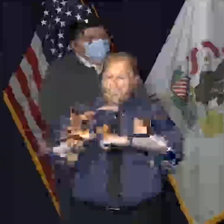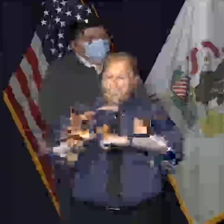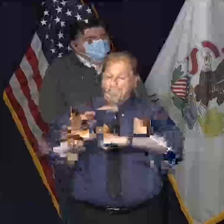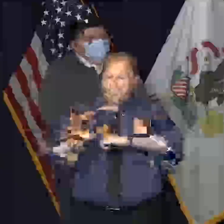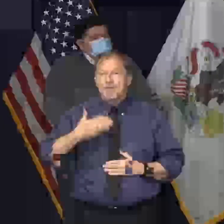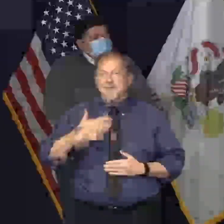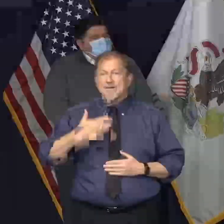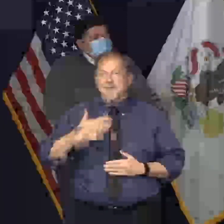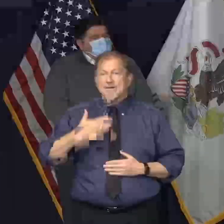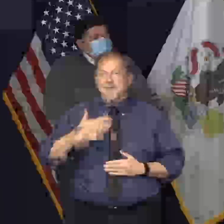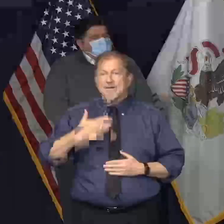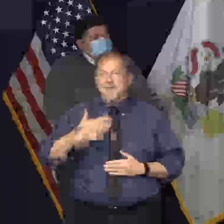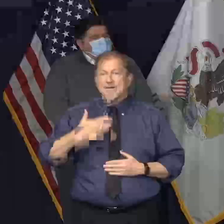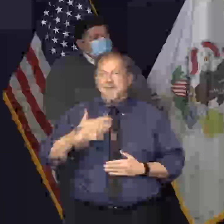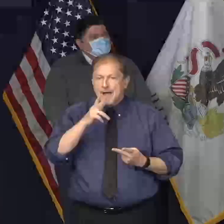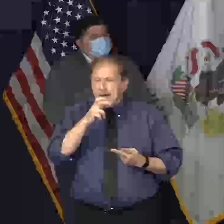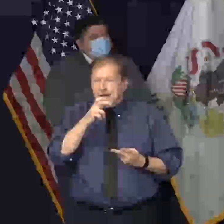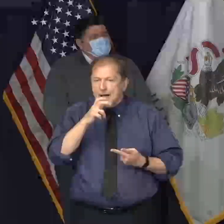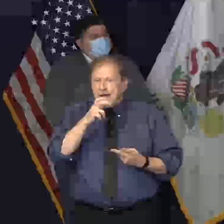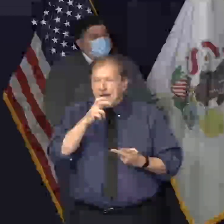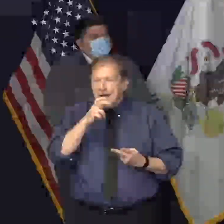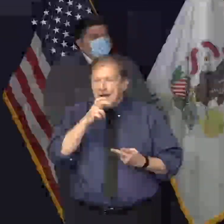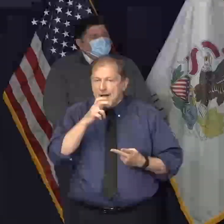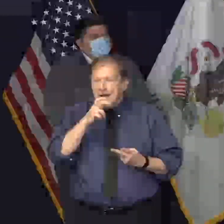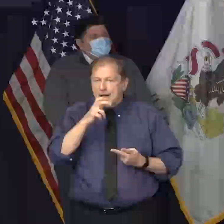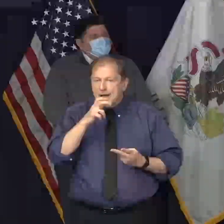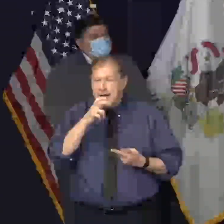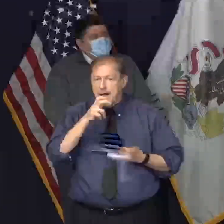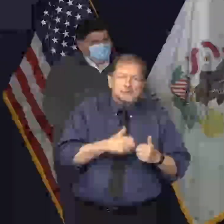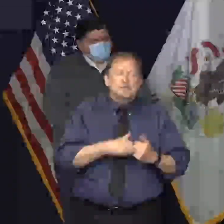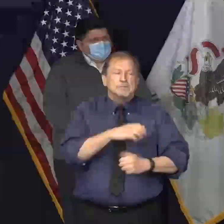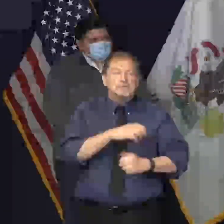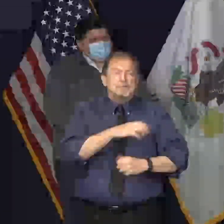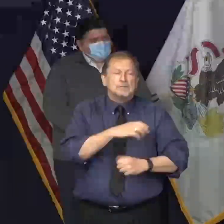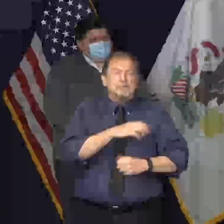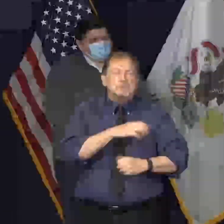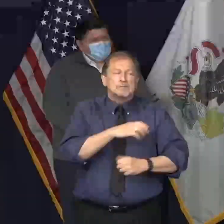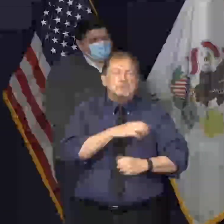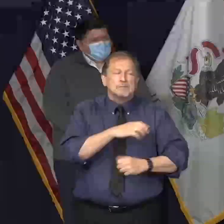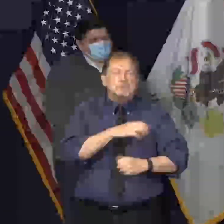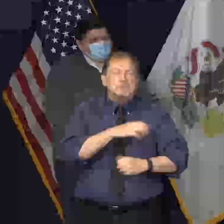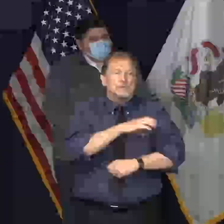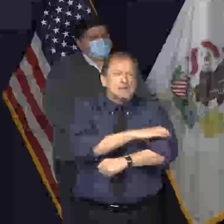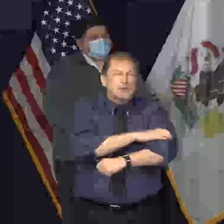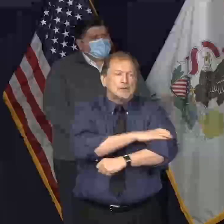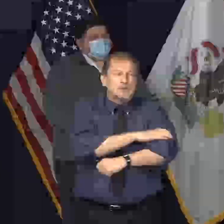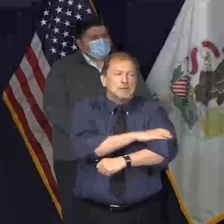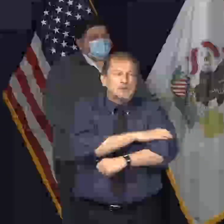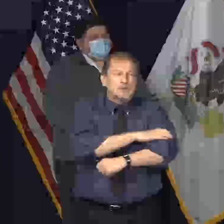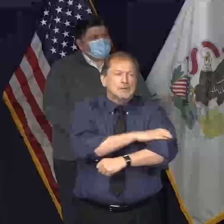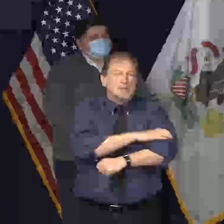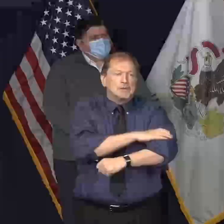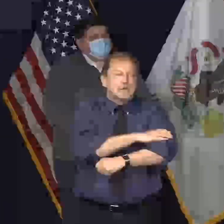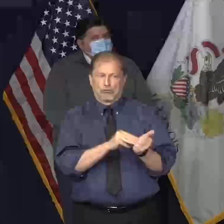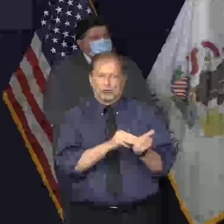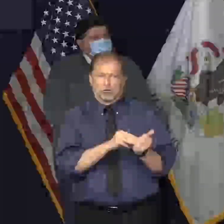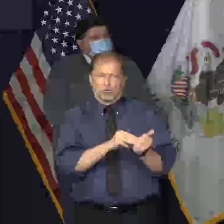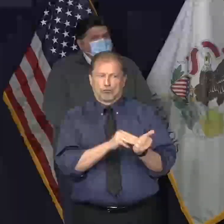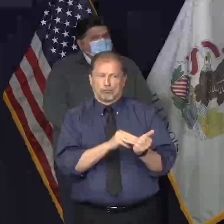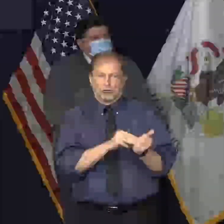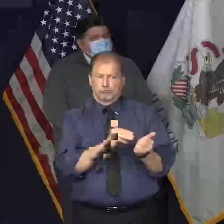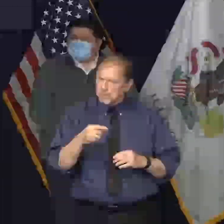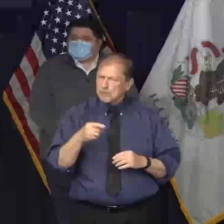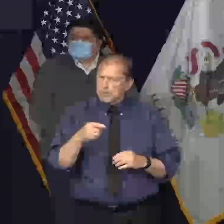others, continue working with your primary care doctor to manage your health. Hospitals and doctor's office are still open for business, and many